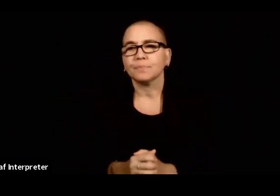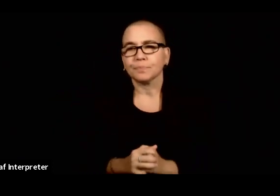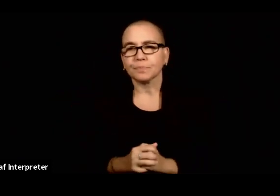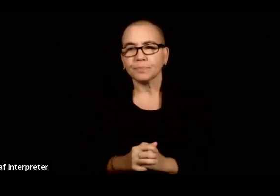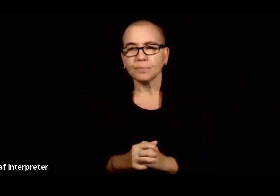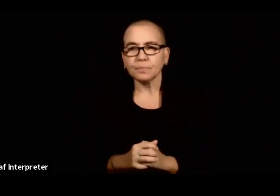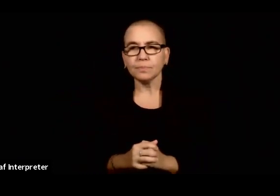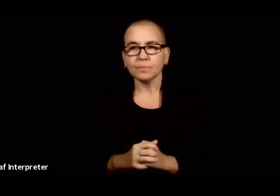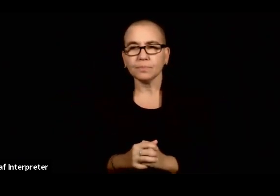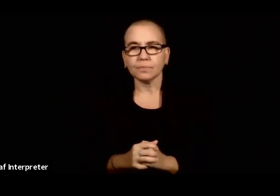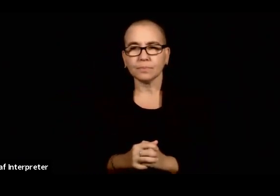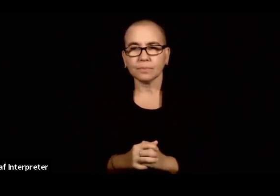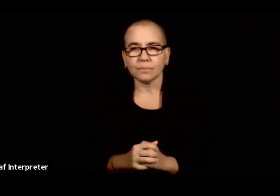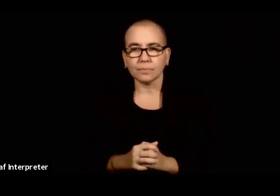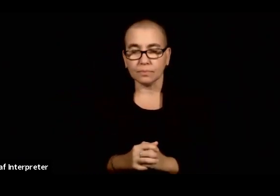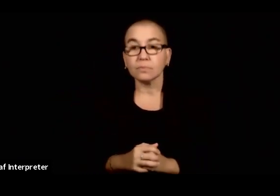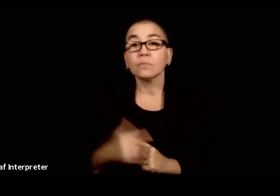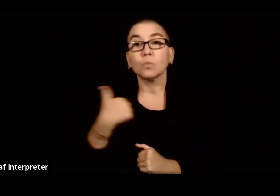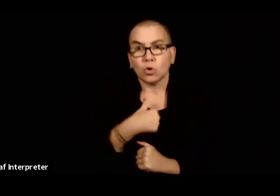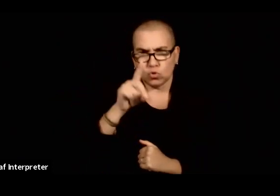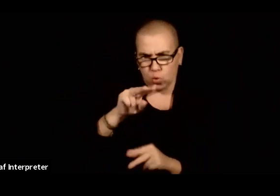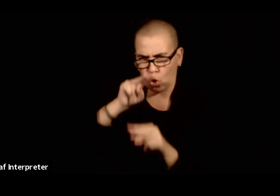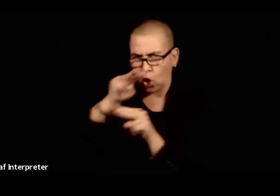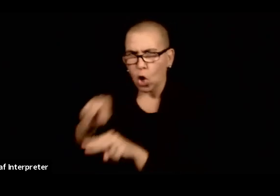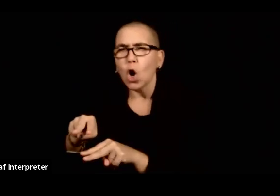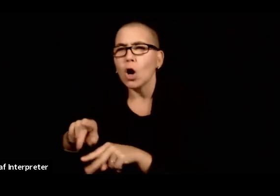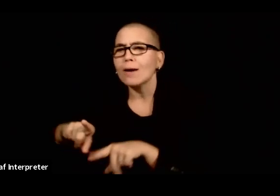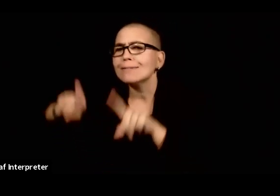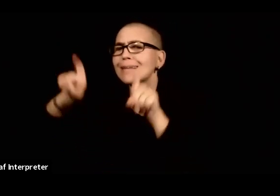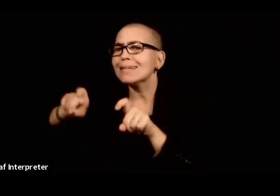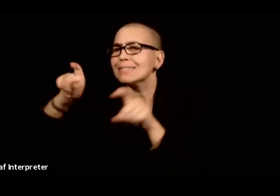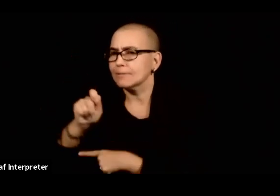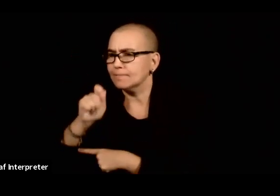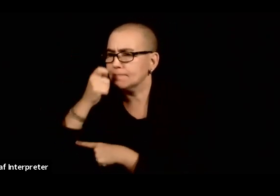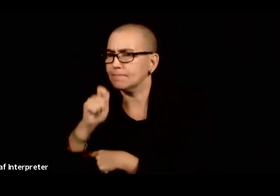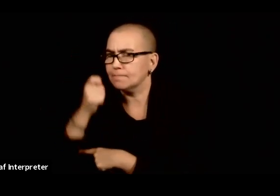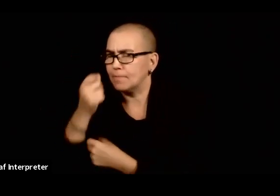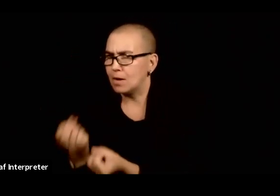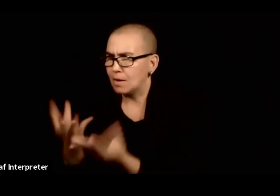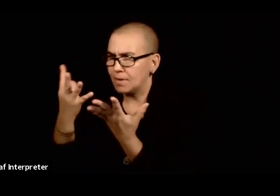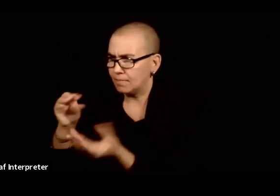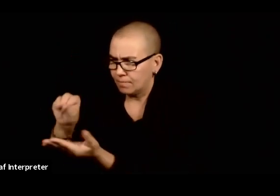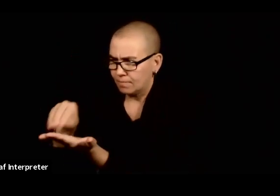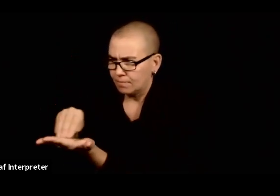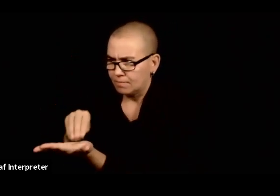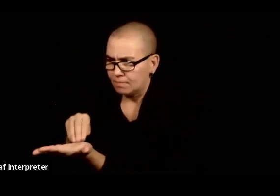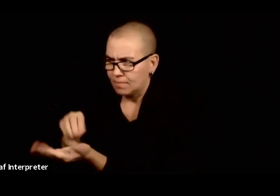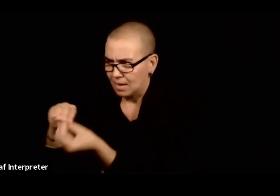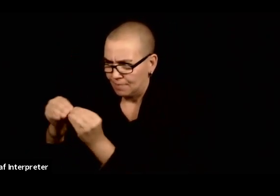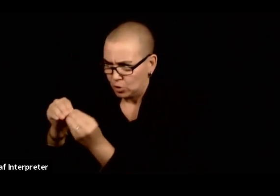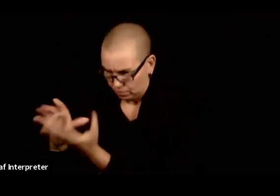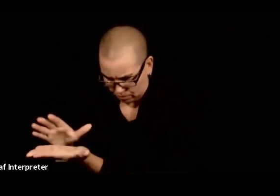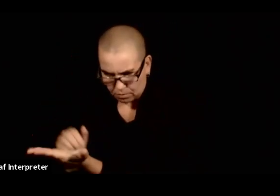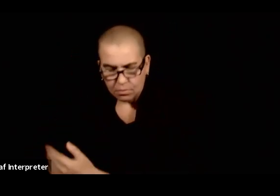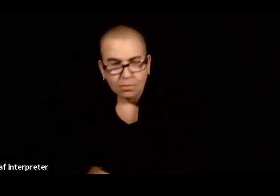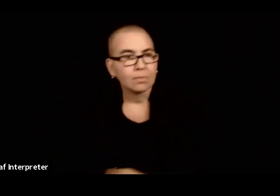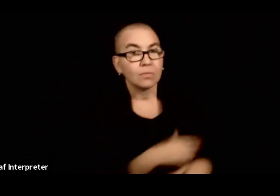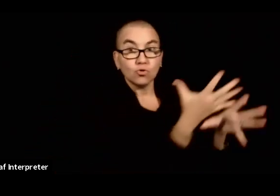date for our more apples-to-apples analyses. Our median age of cases has remained